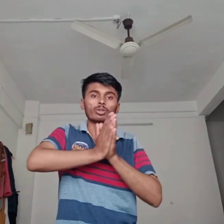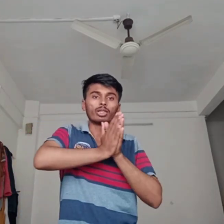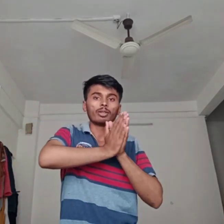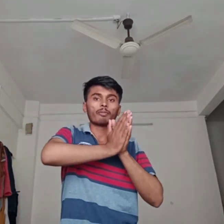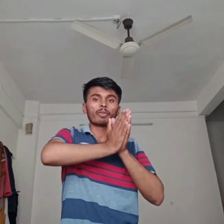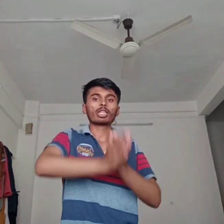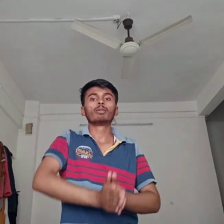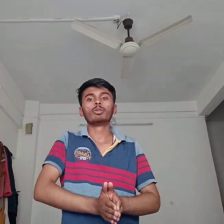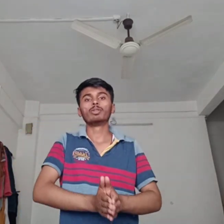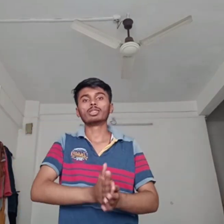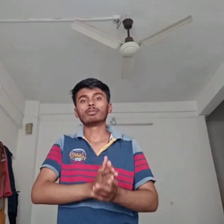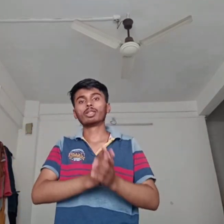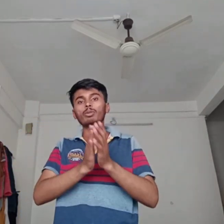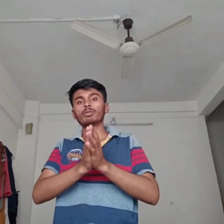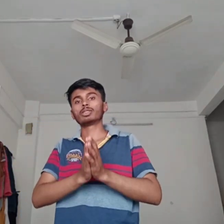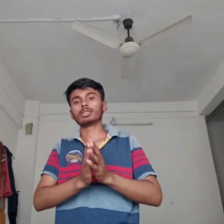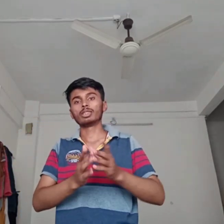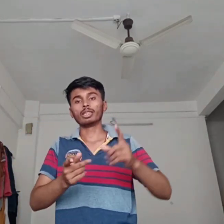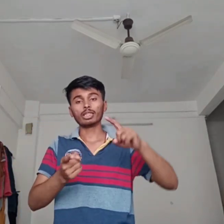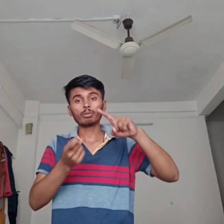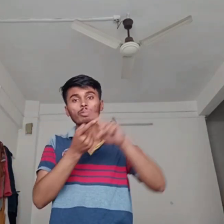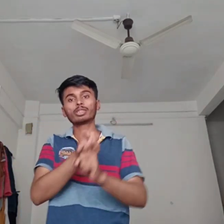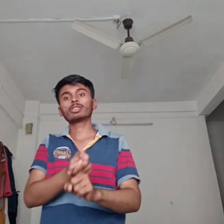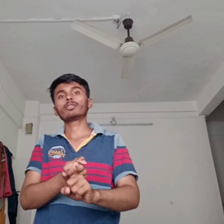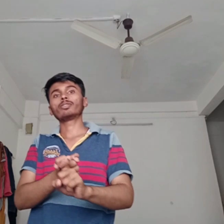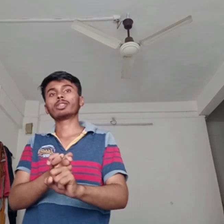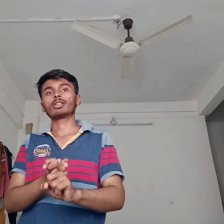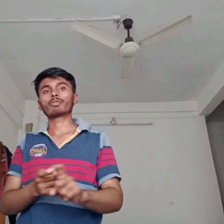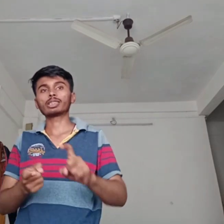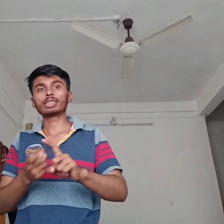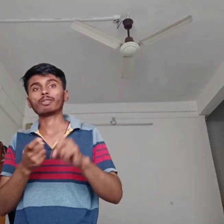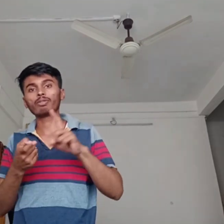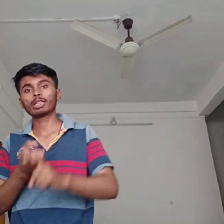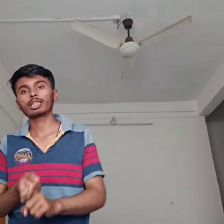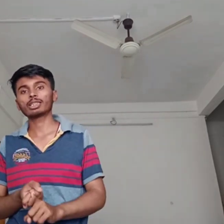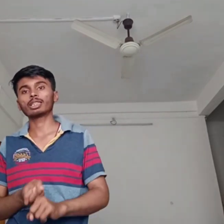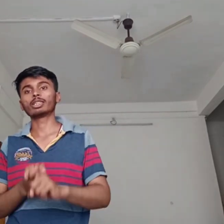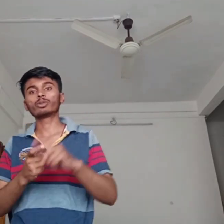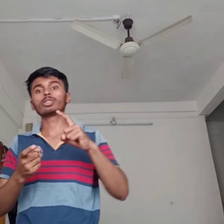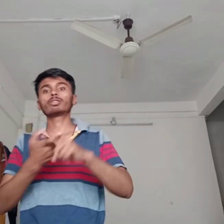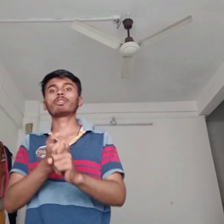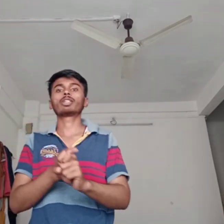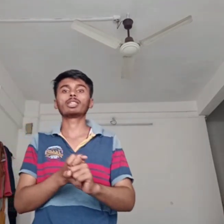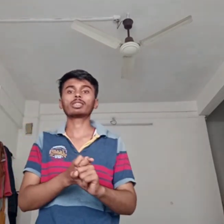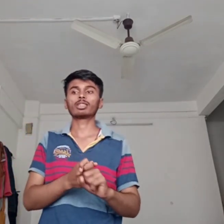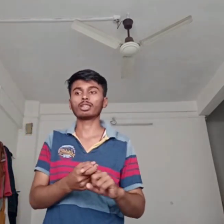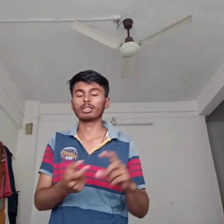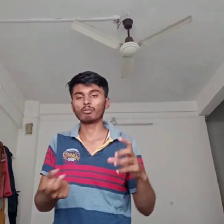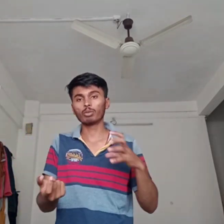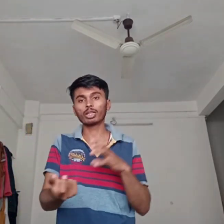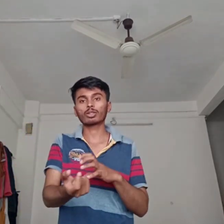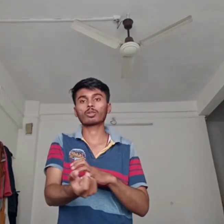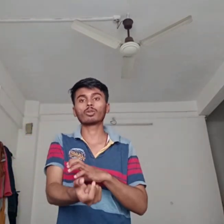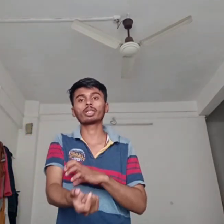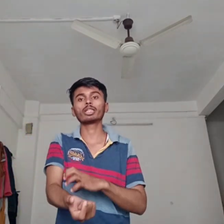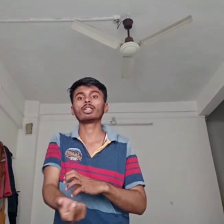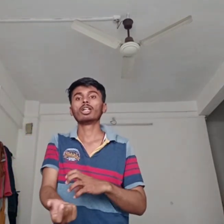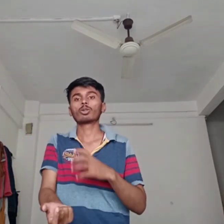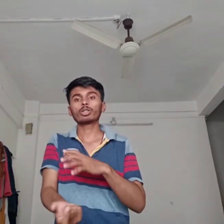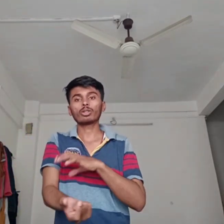the WBC. In WBC we present a platelets, and due to these platelets the blood coating of the